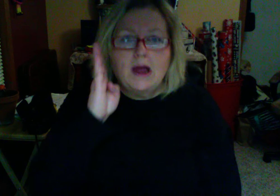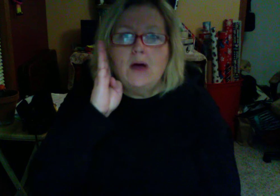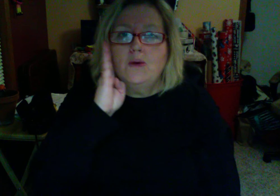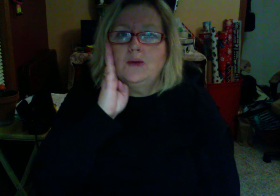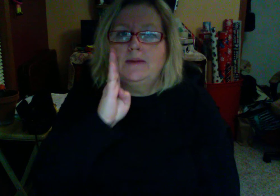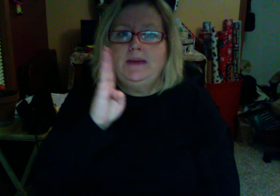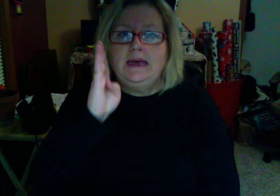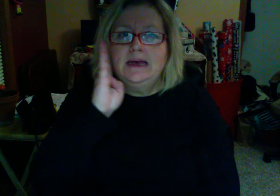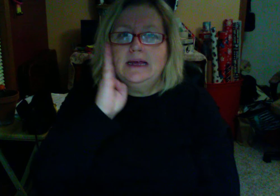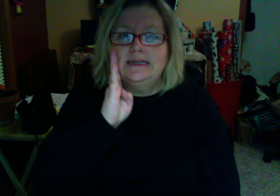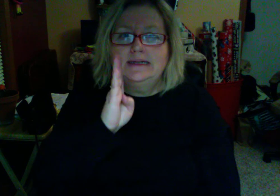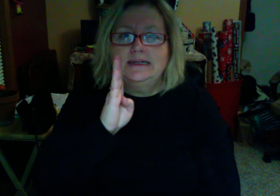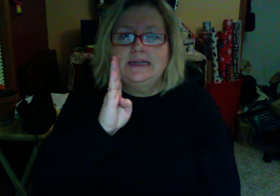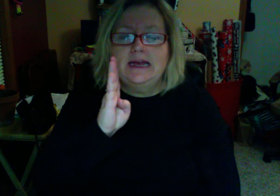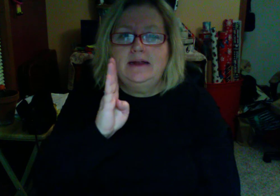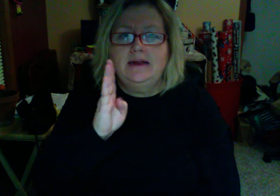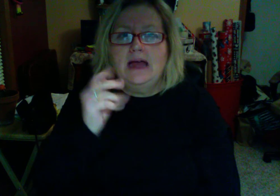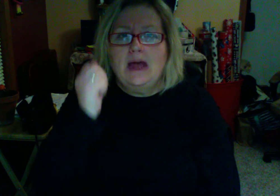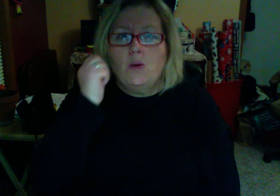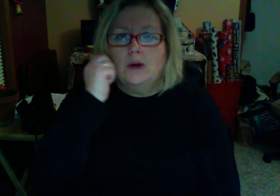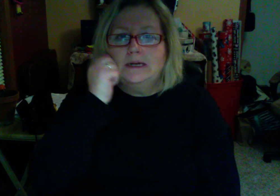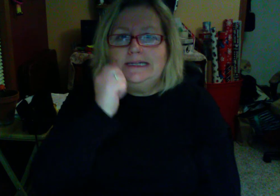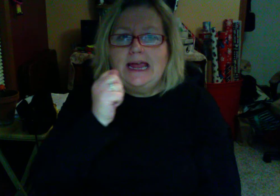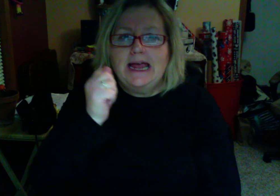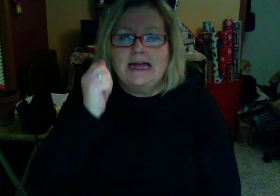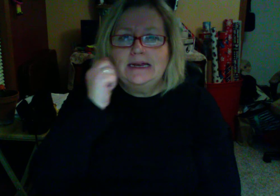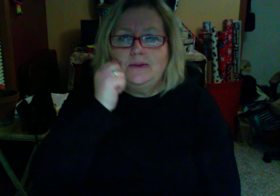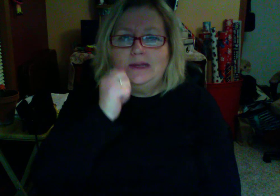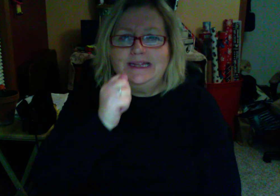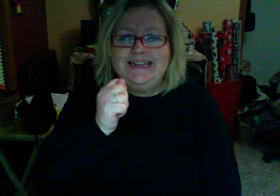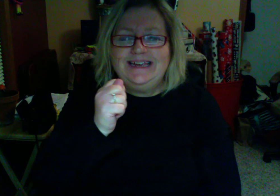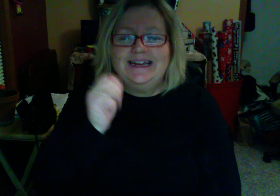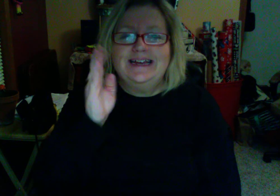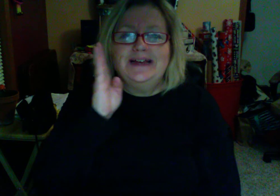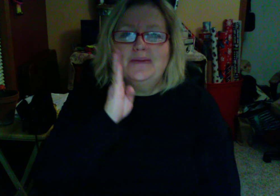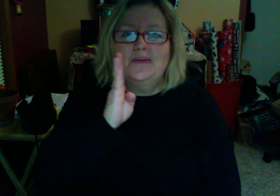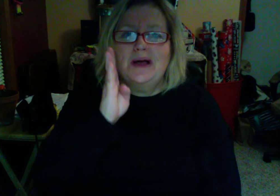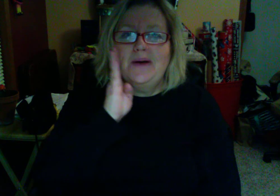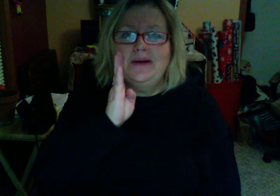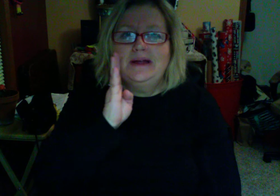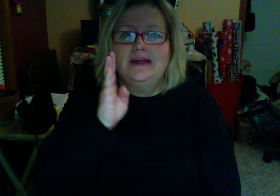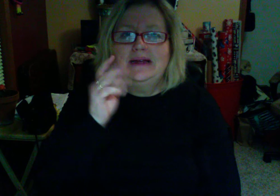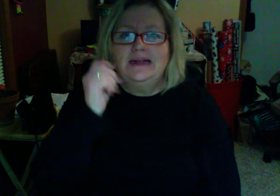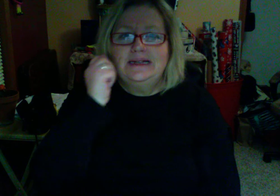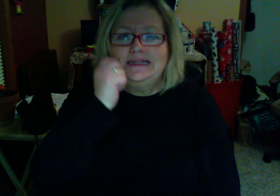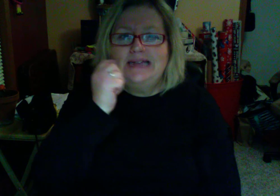Brown with the B, it's his skin. Or tan with the T. Brown,